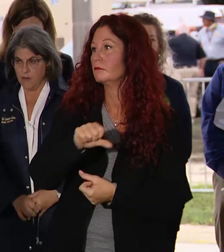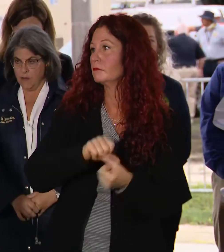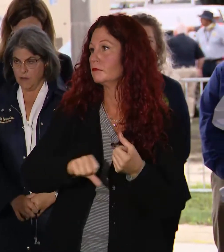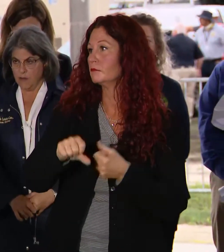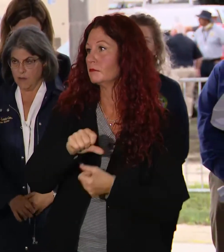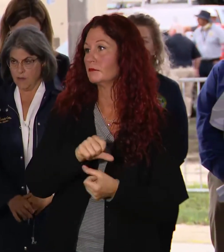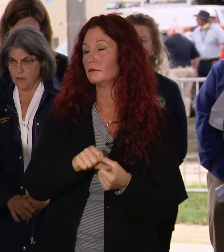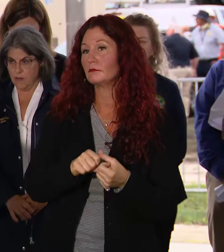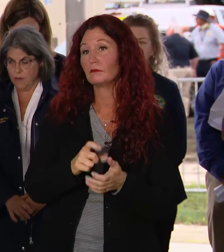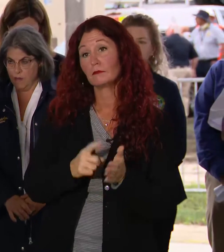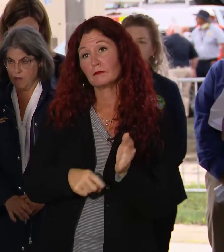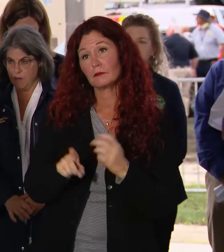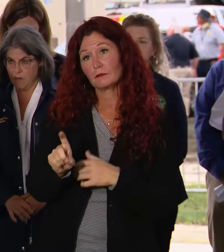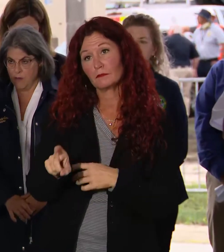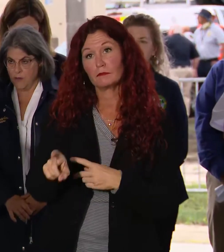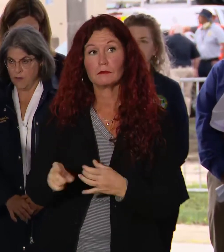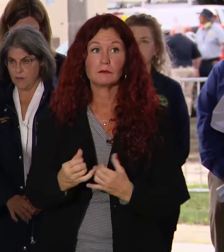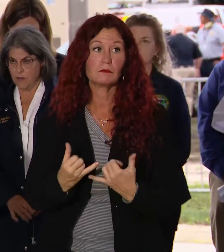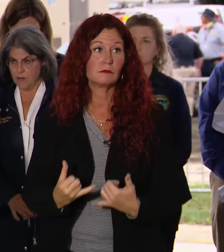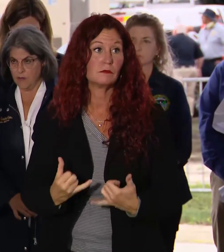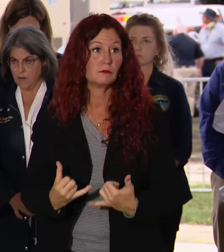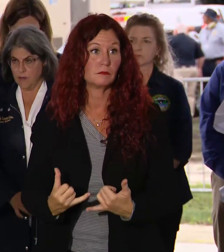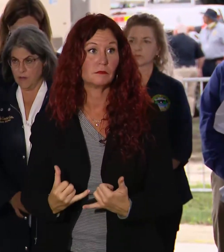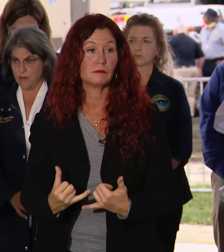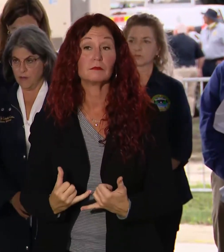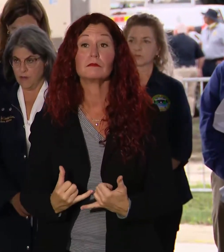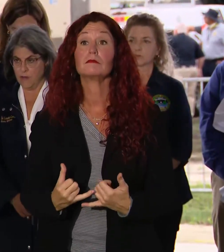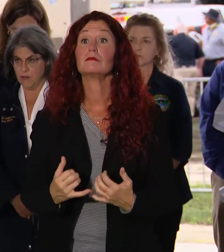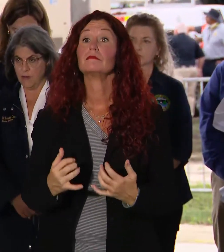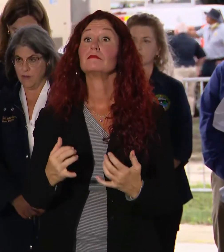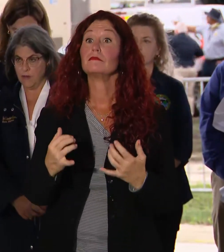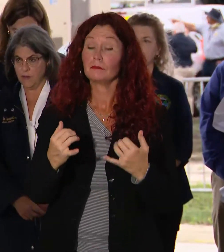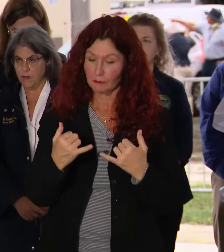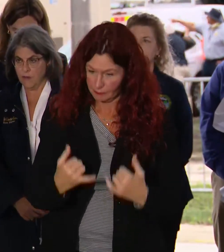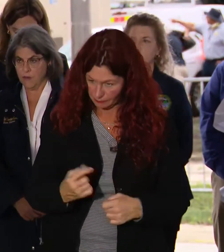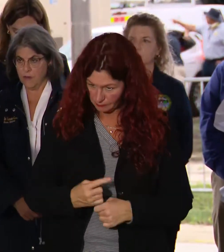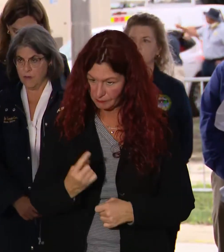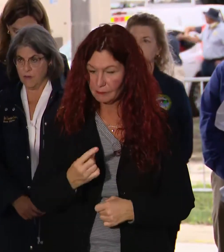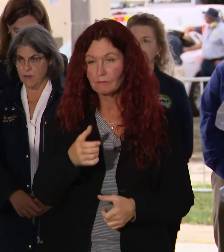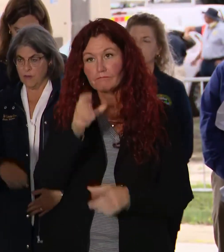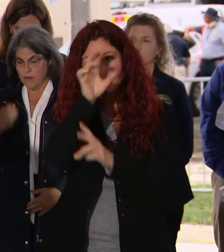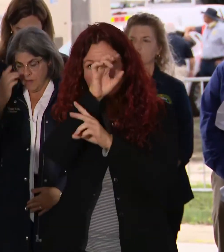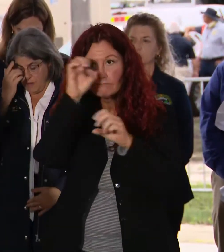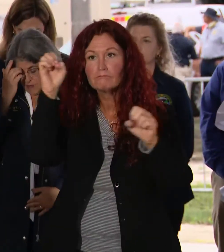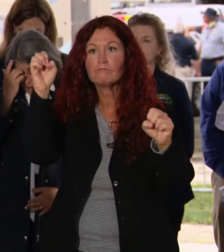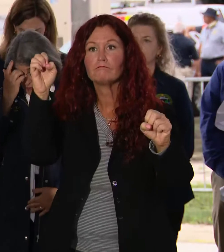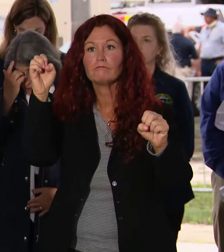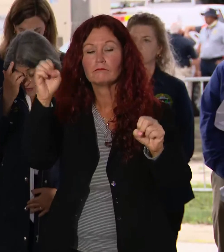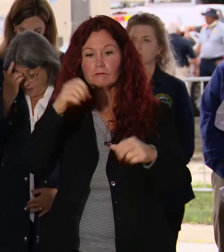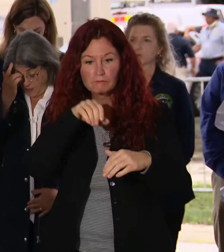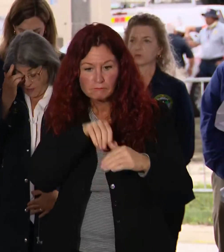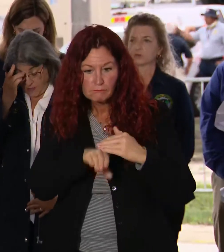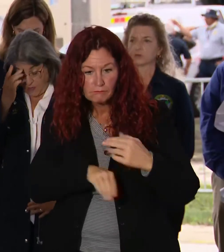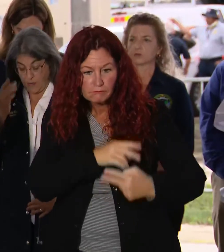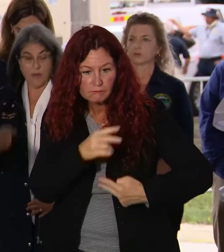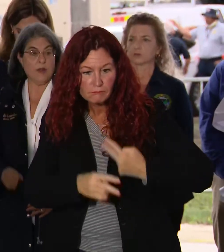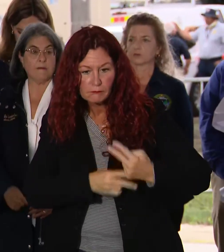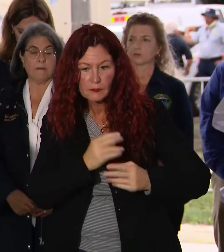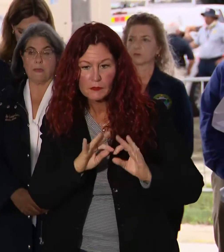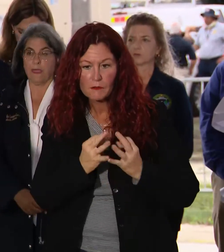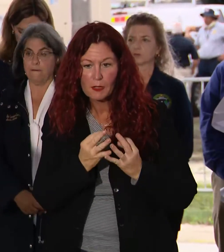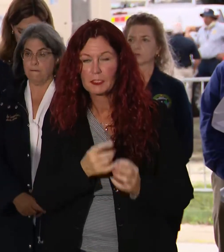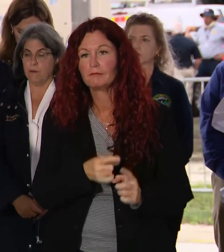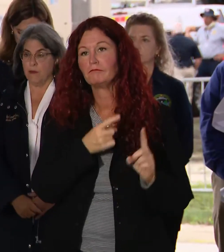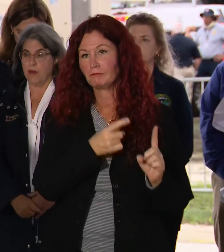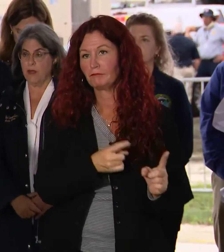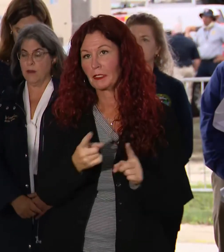it's what was able to happen today with the visit of President Biden. President Biden is